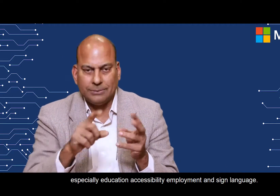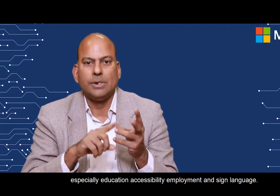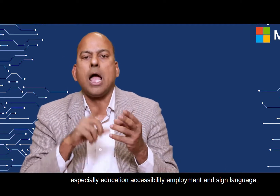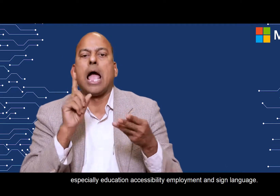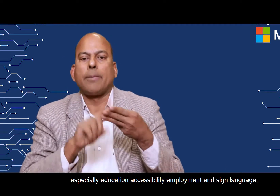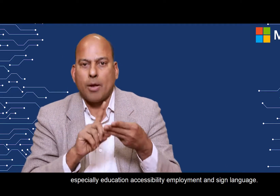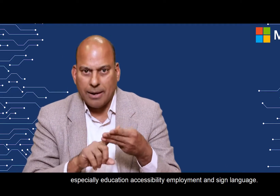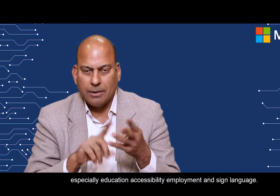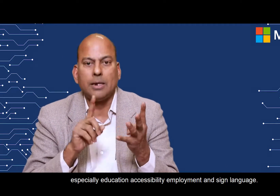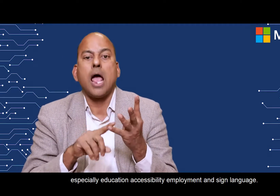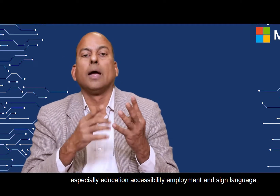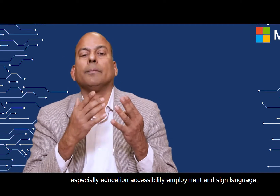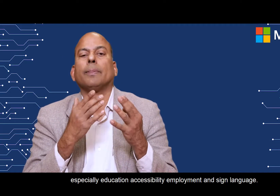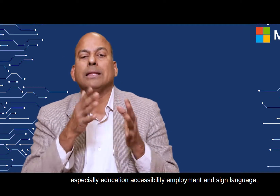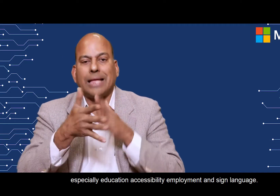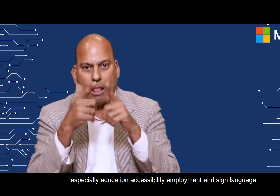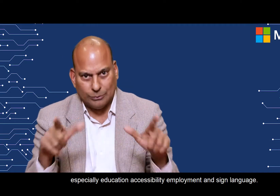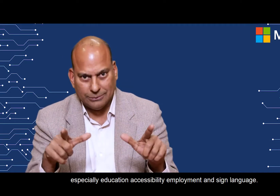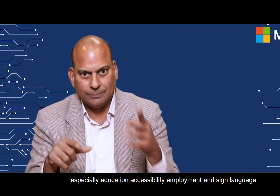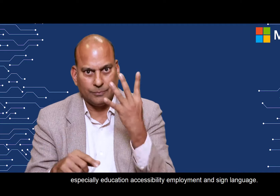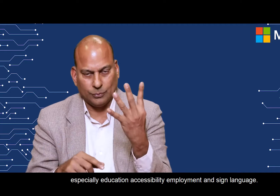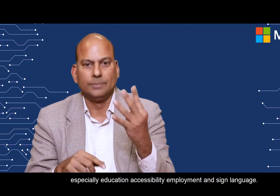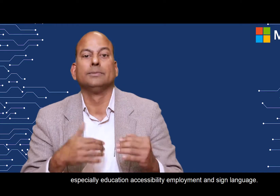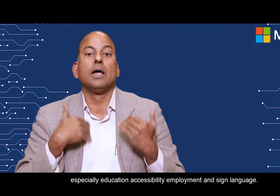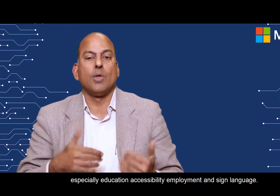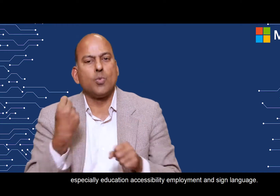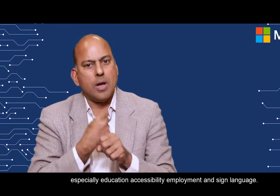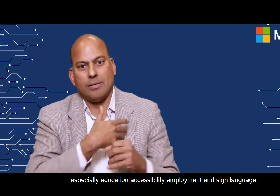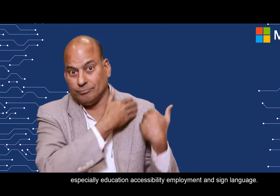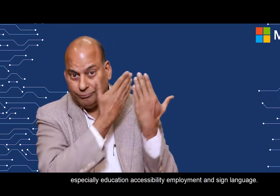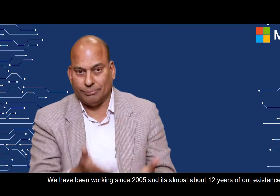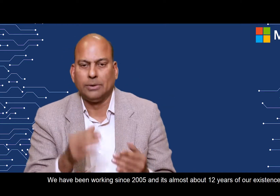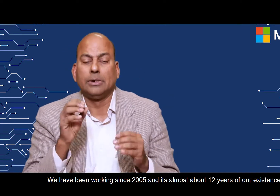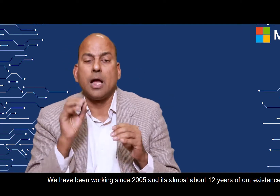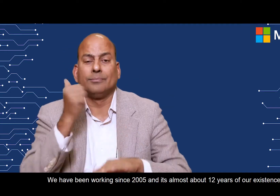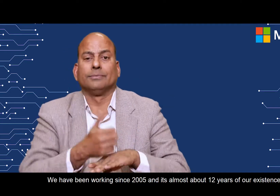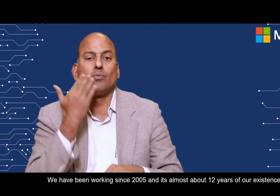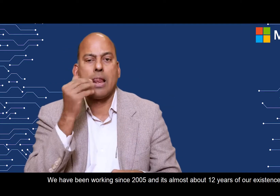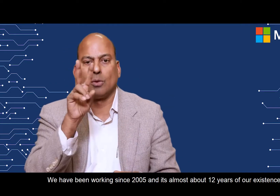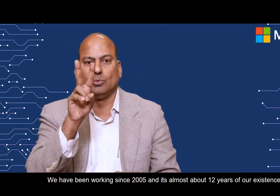especially education, accessibility, employment, and sign language. We have been working